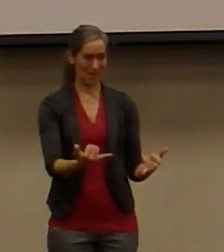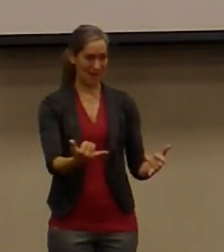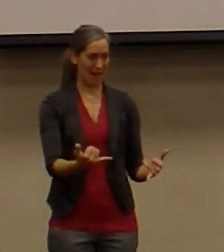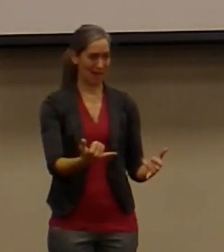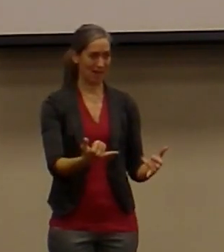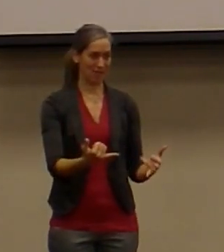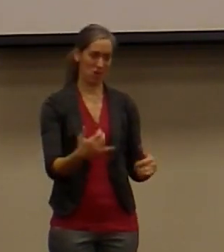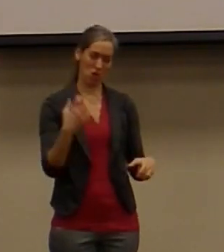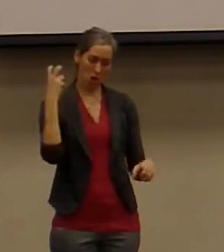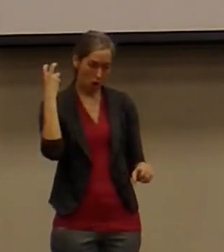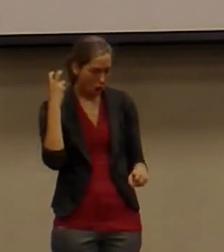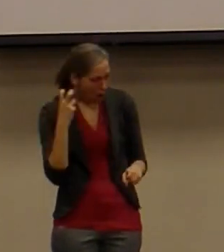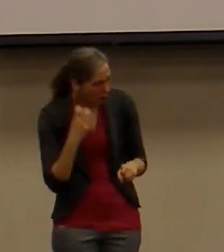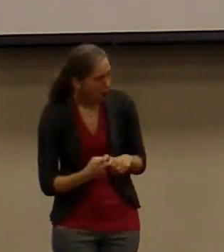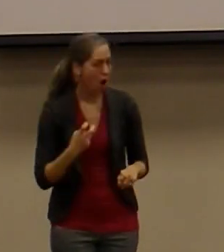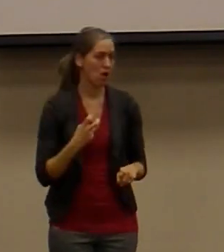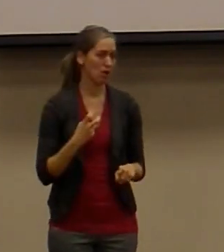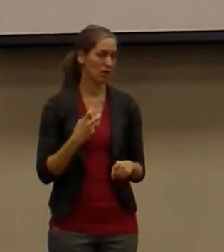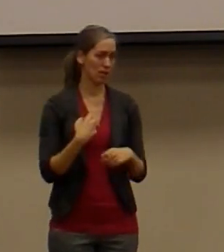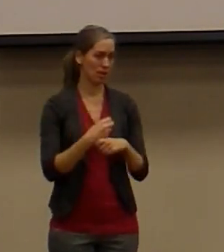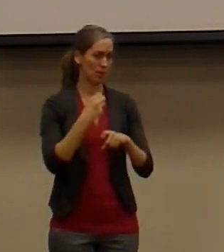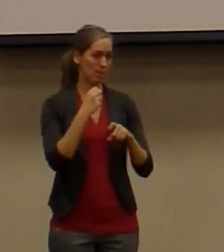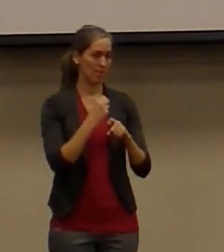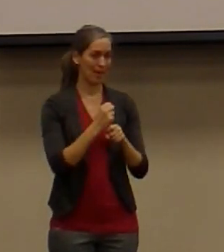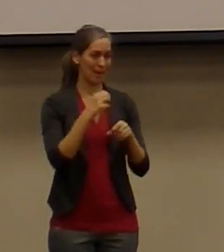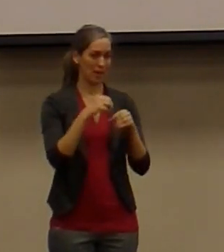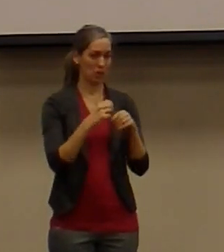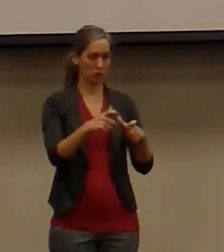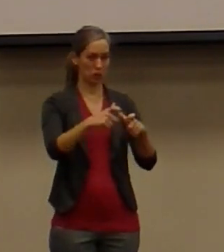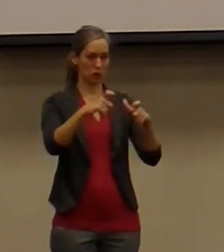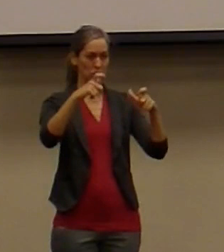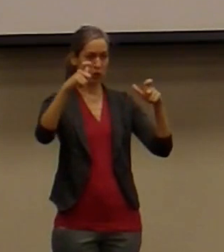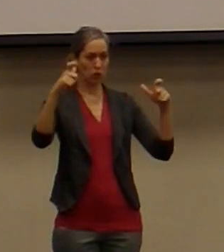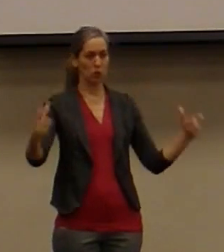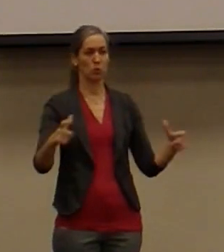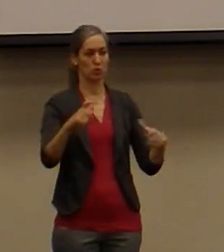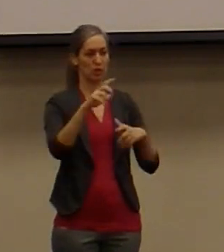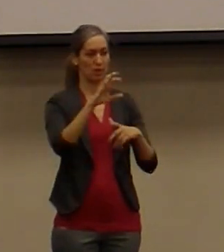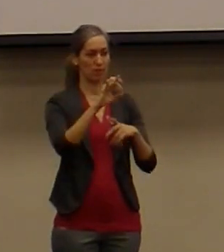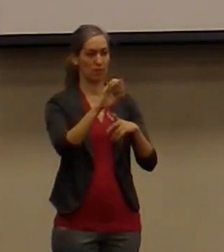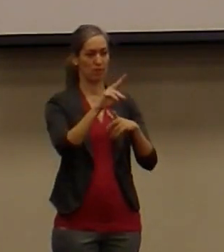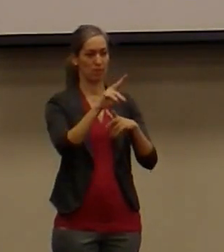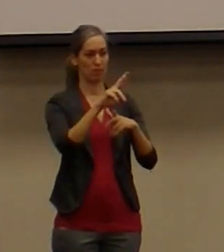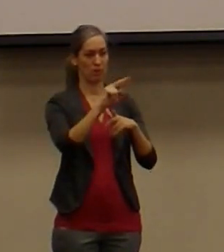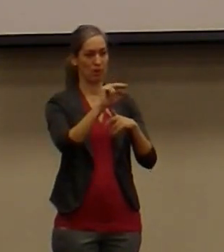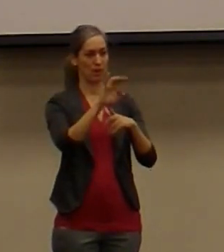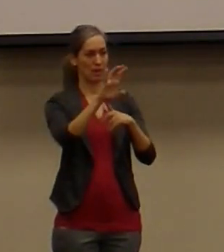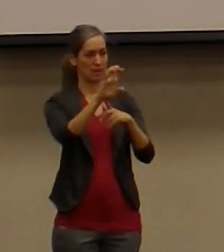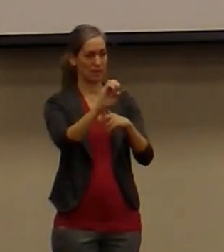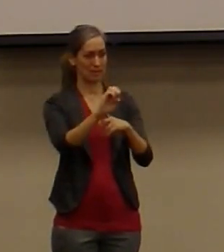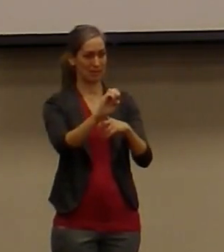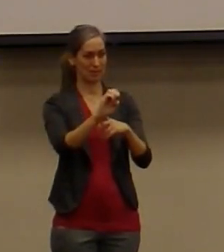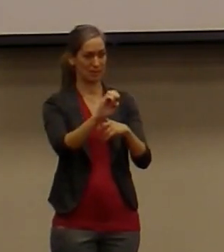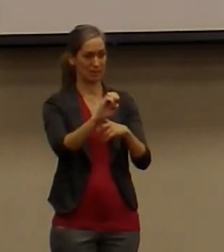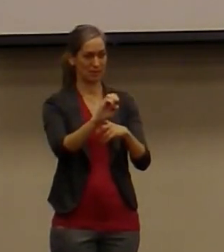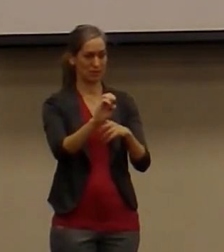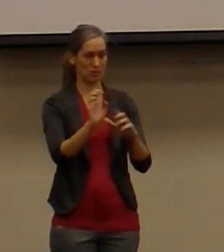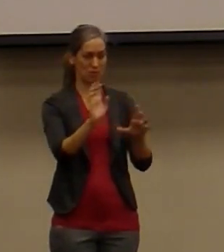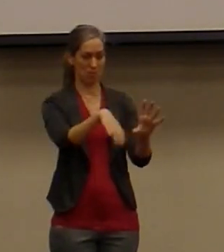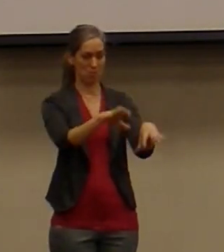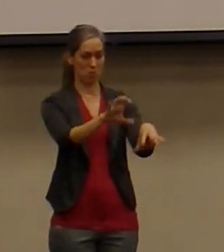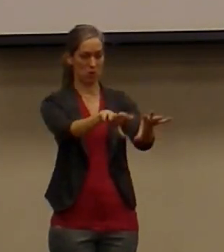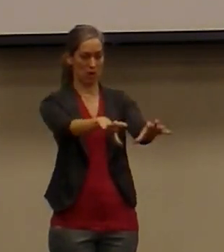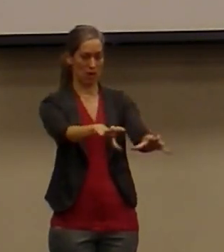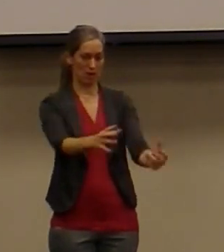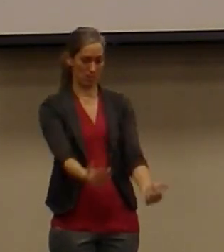glazed, they were hard, and they were made in great furnaces in which the brick, as they were shaped, would then be put in there and a